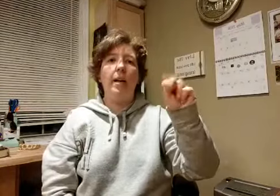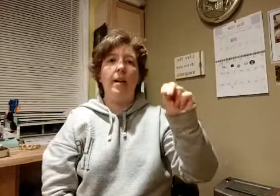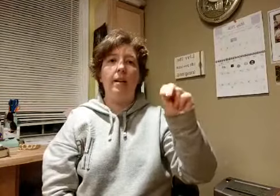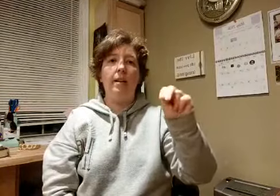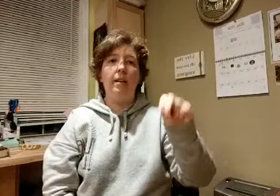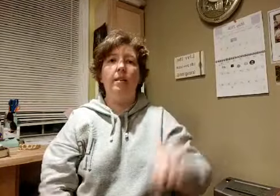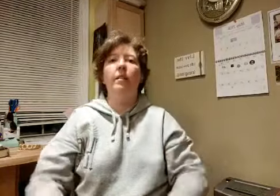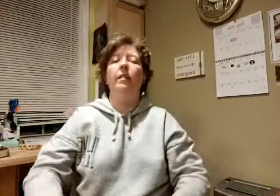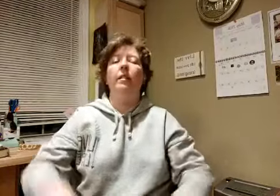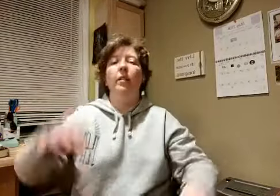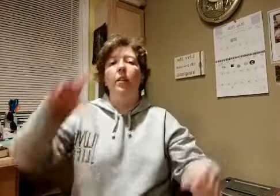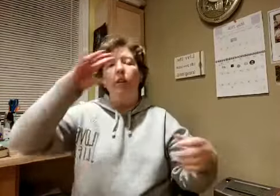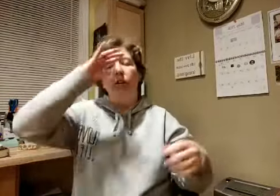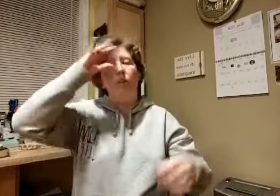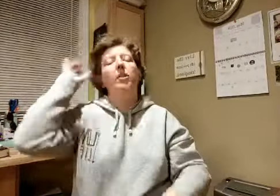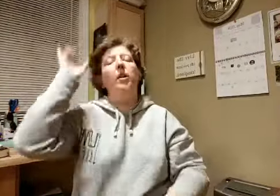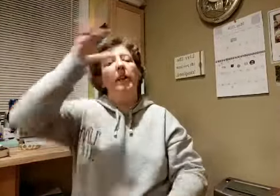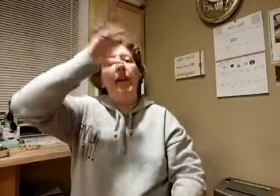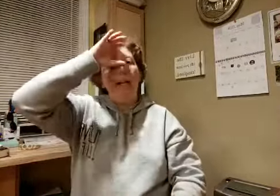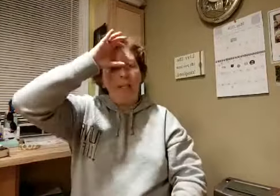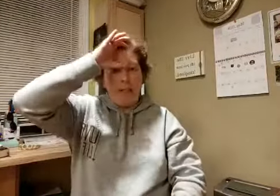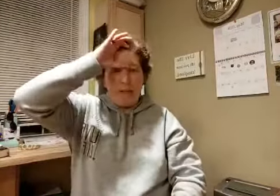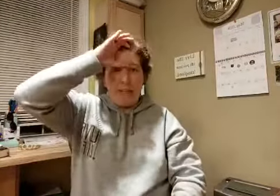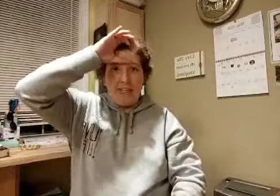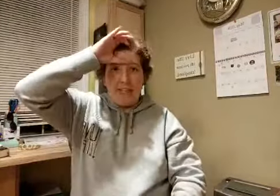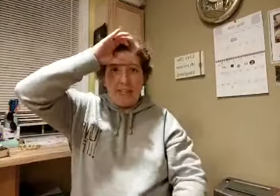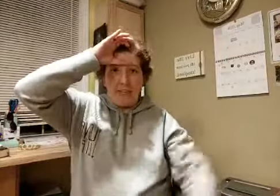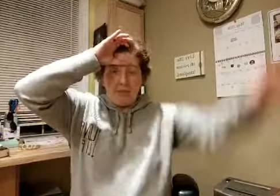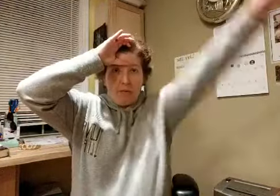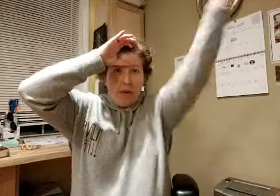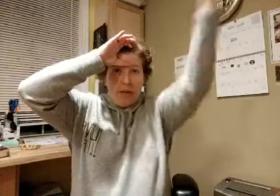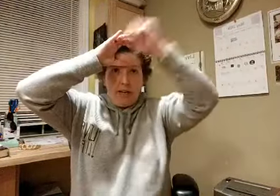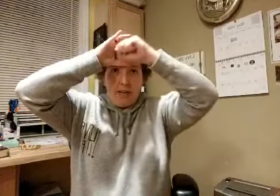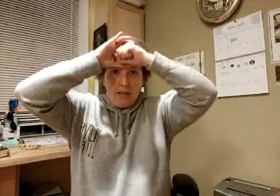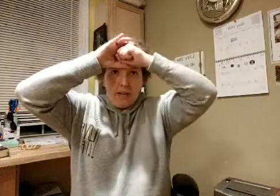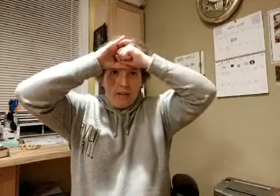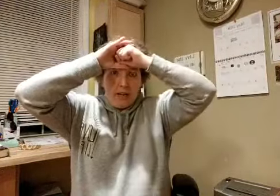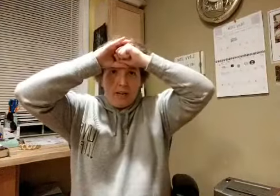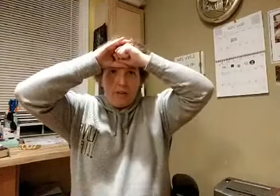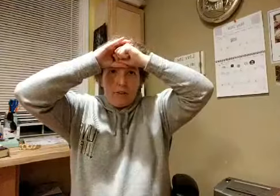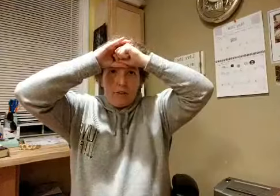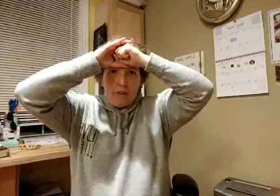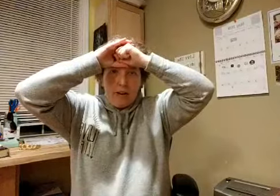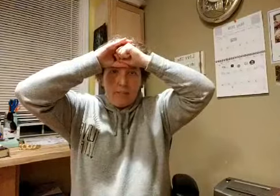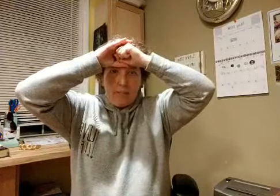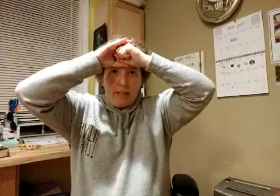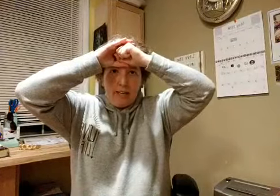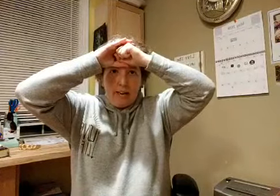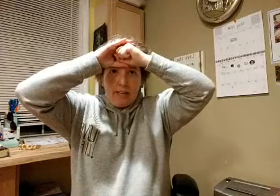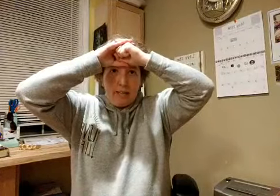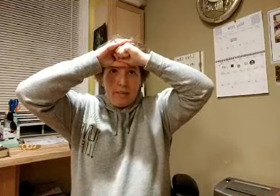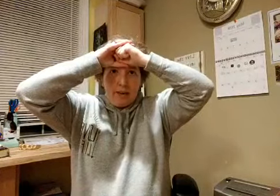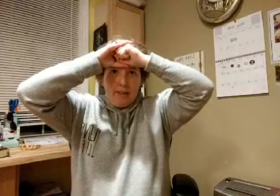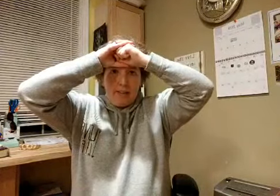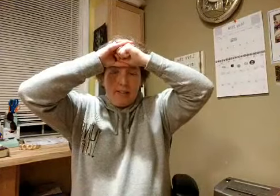Aquaman. Your non-dominant hand is going to be a C at your forehead. Your signing hand is going to be an S inside the